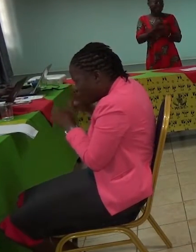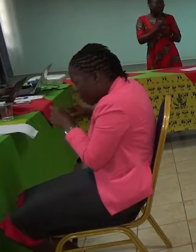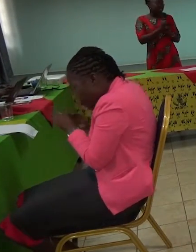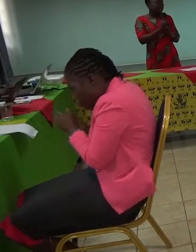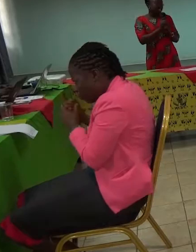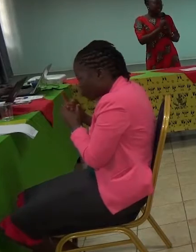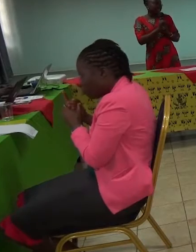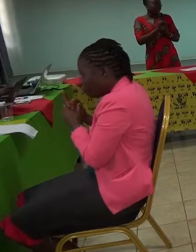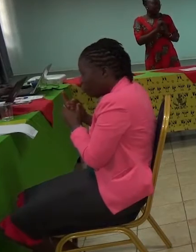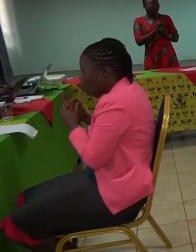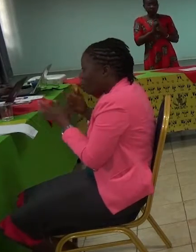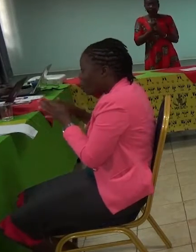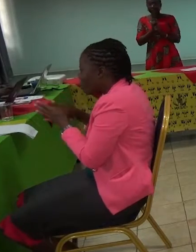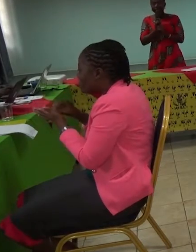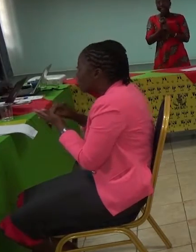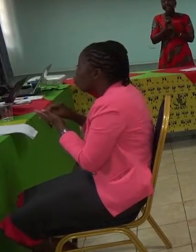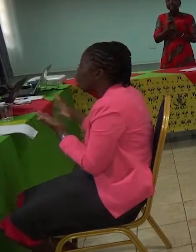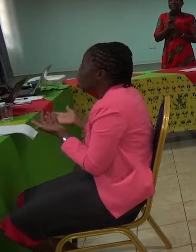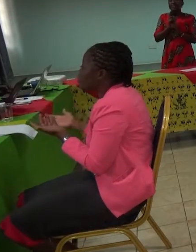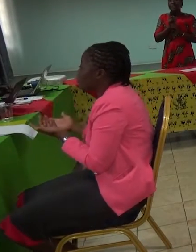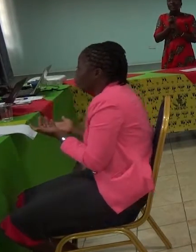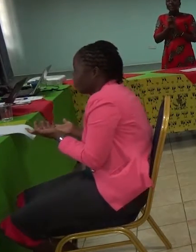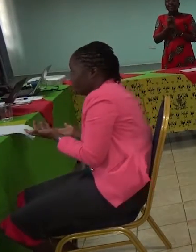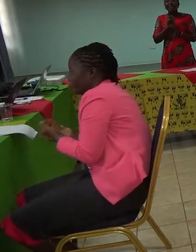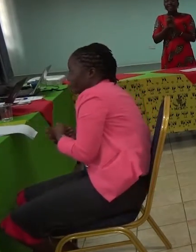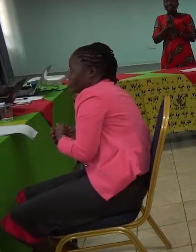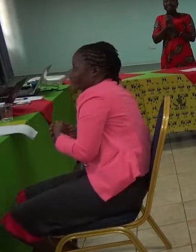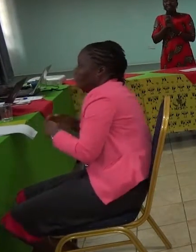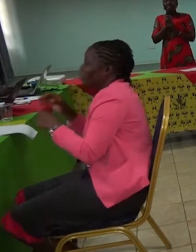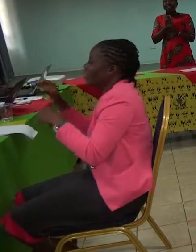she loves colors, especially blue and green. So